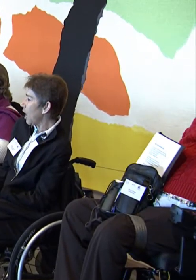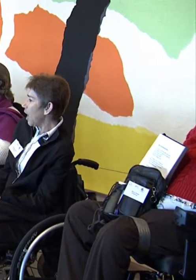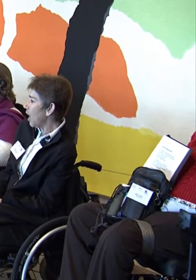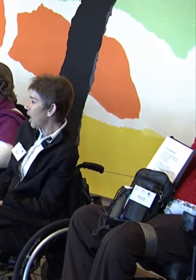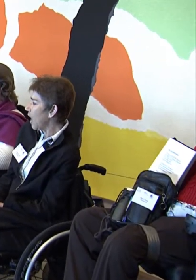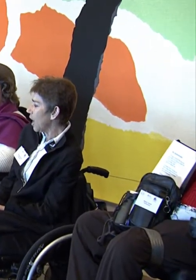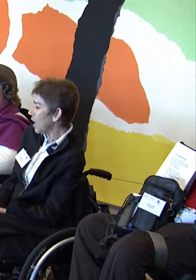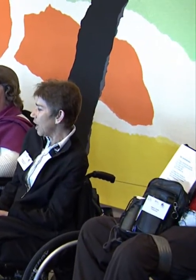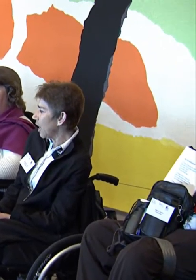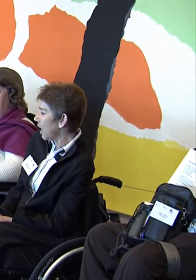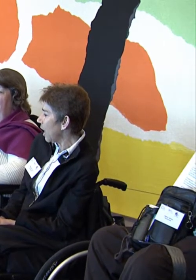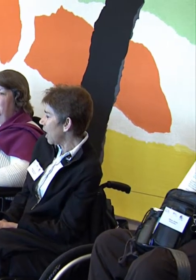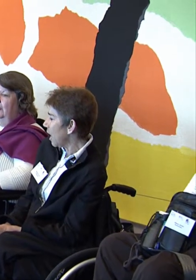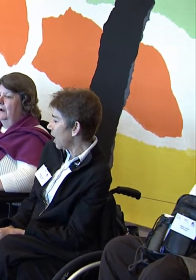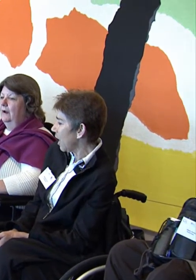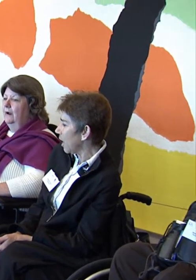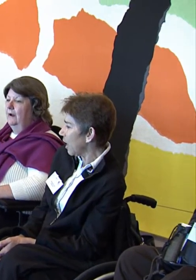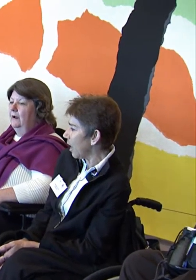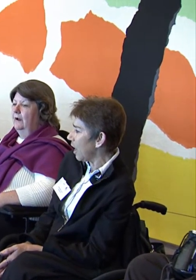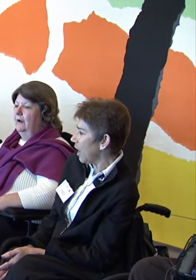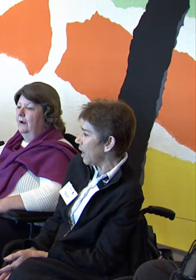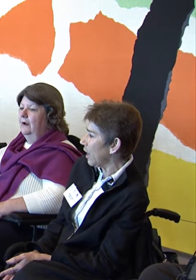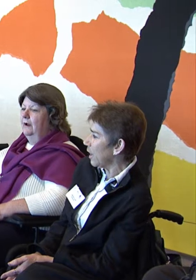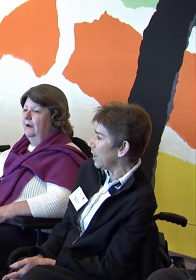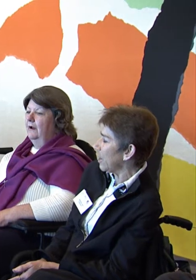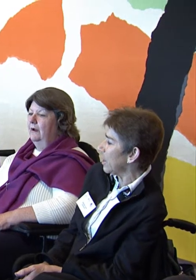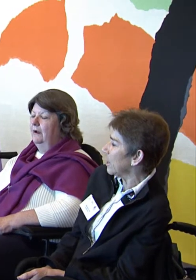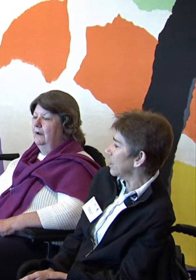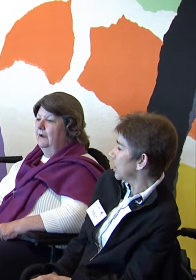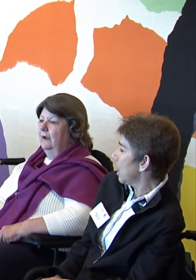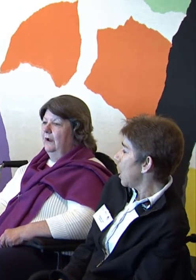and we would live our lives together.